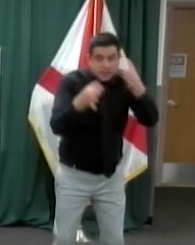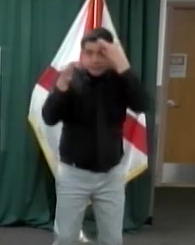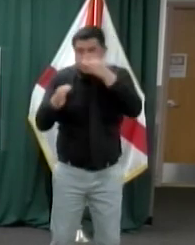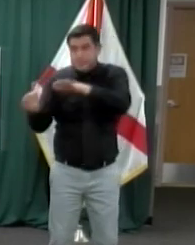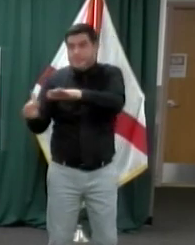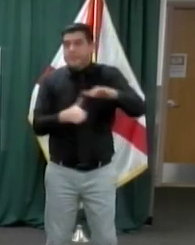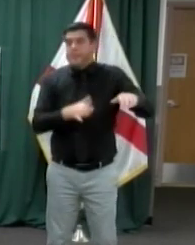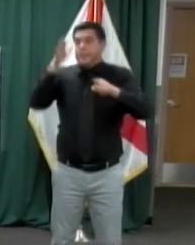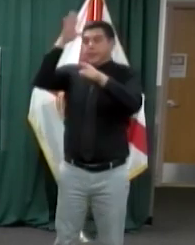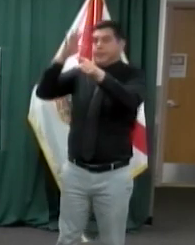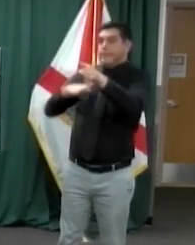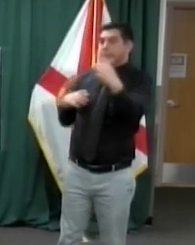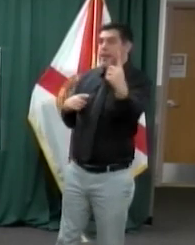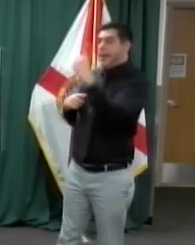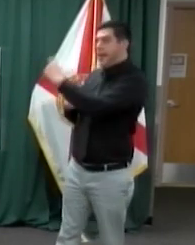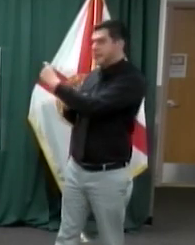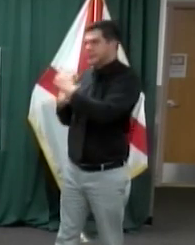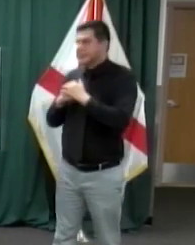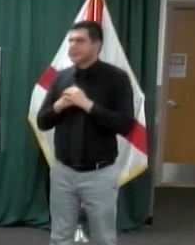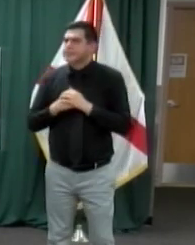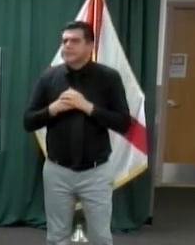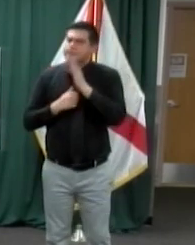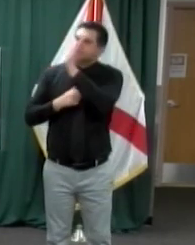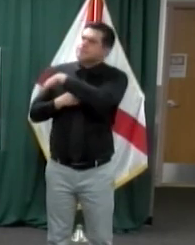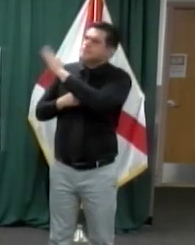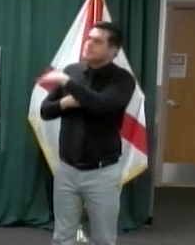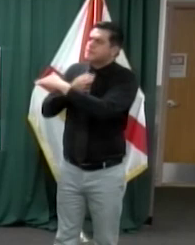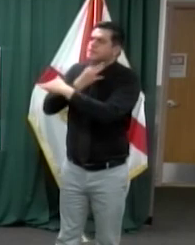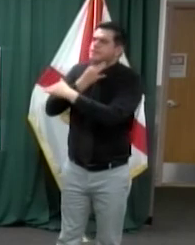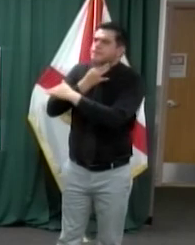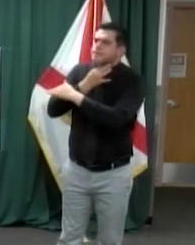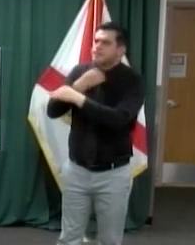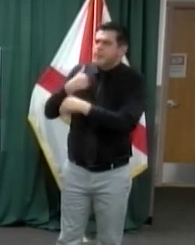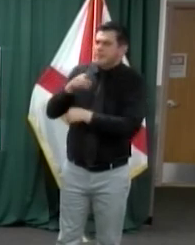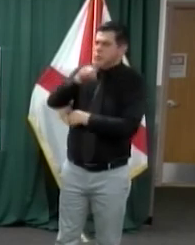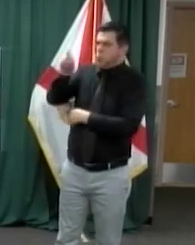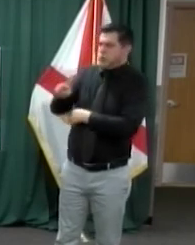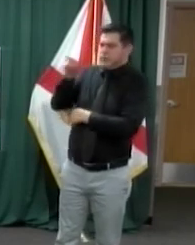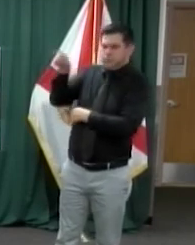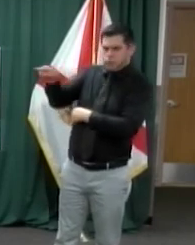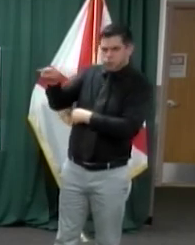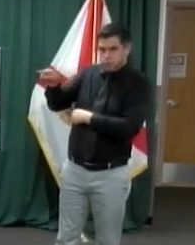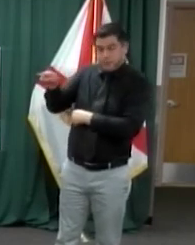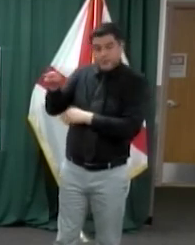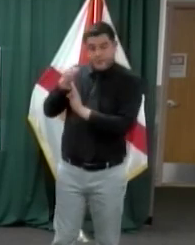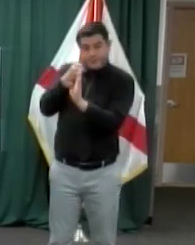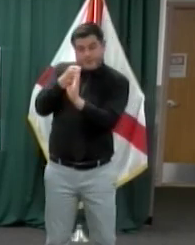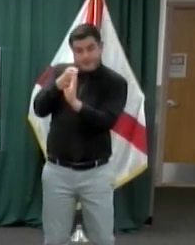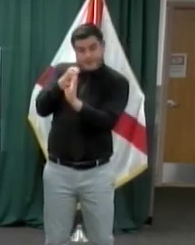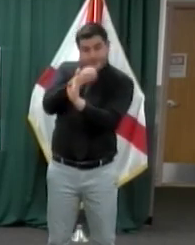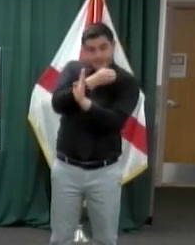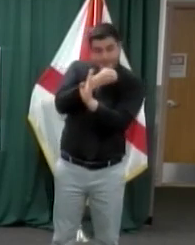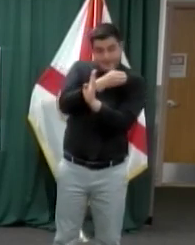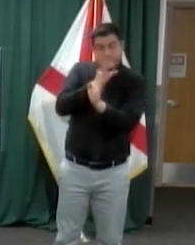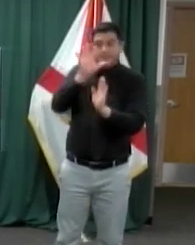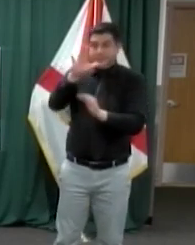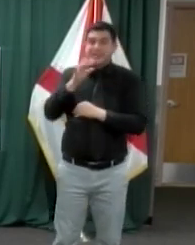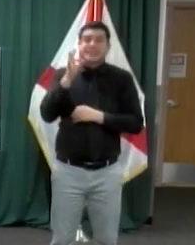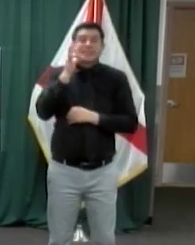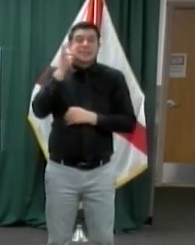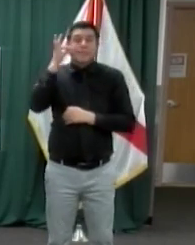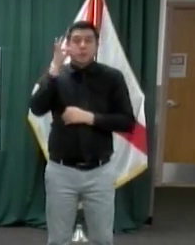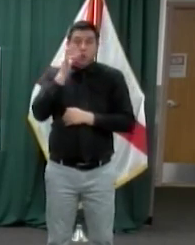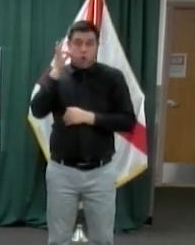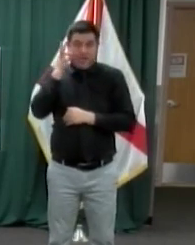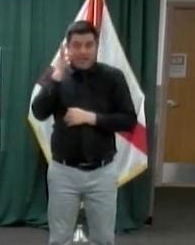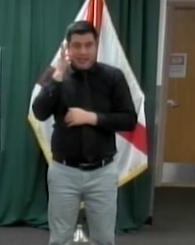challenges you guys might be looking at, knowing that before Monday, less than 1% of the county has been tested, and by the end of this week, you'll probably have 20% of